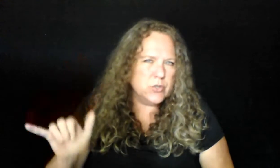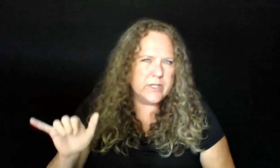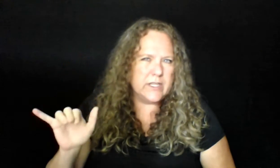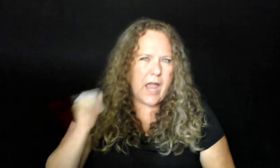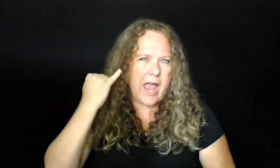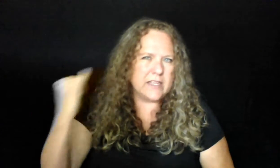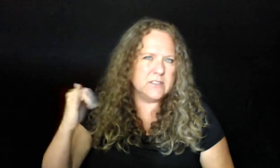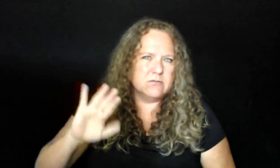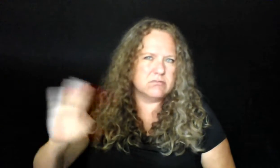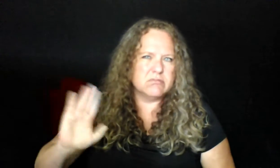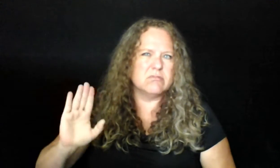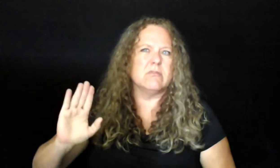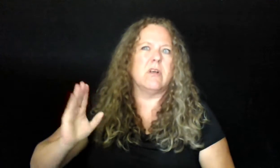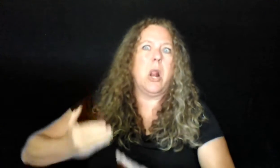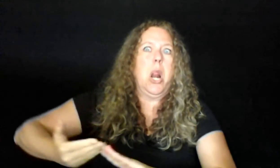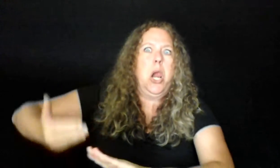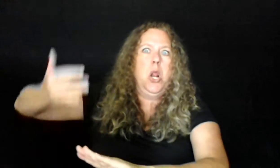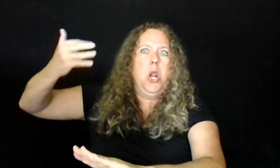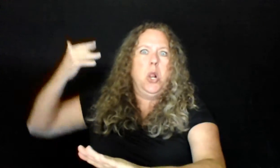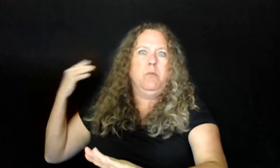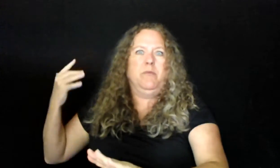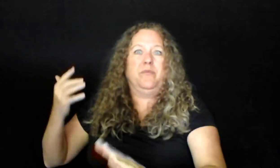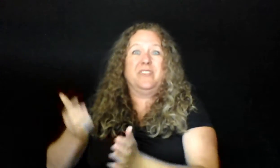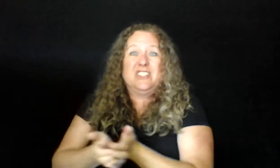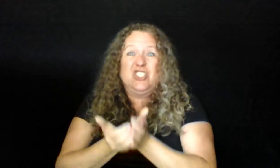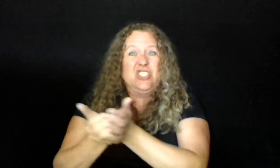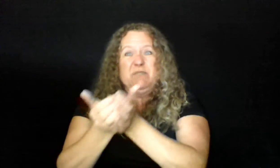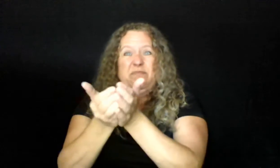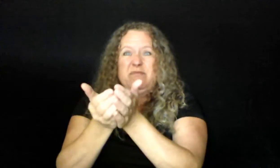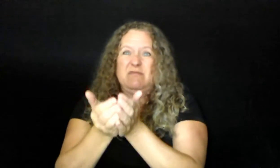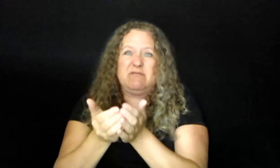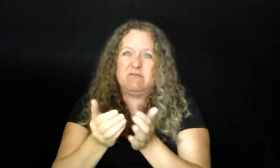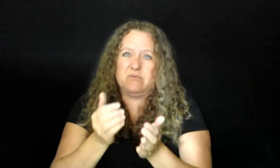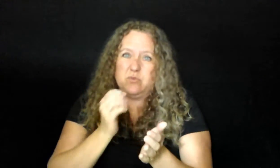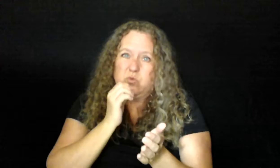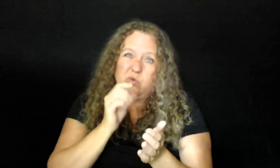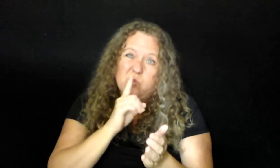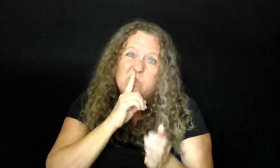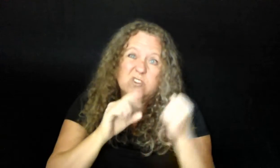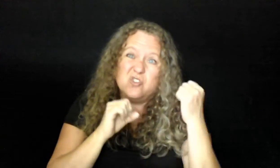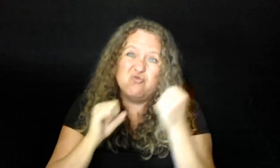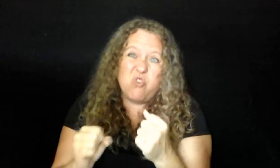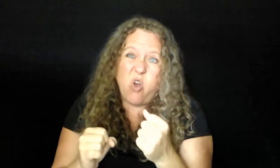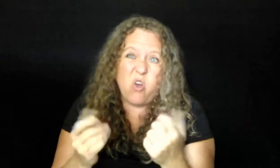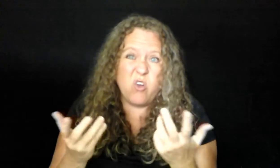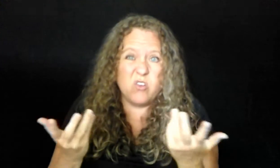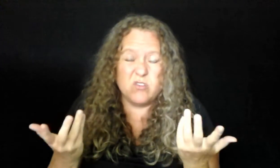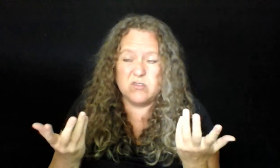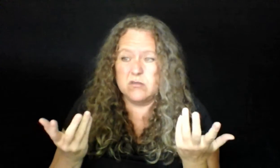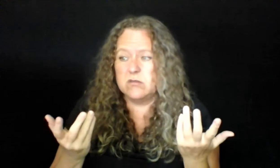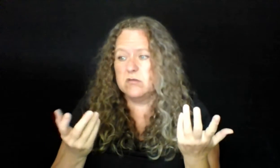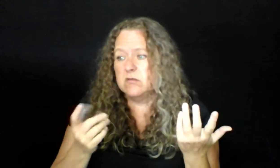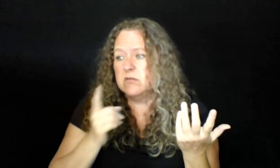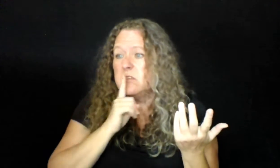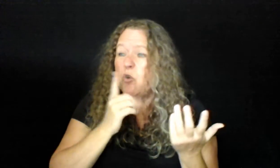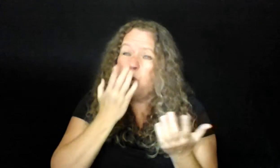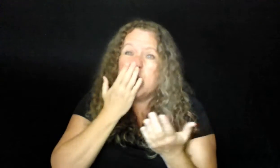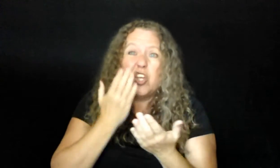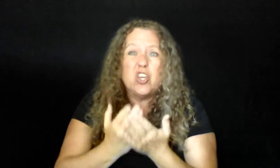Pretty crude stuff, pretty crude ships. They weren't built particularly strong. They didn't have particularly good sails. And one problem they